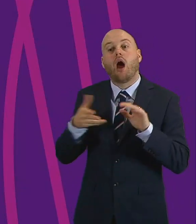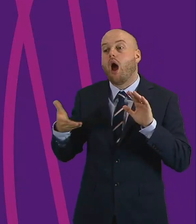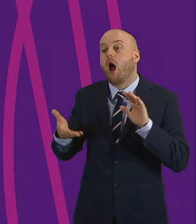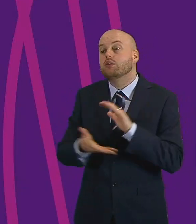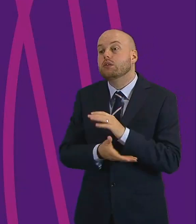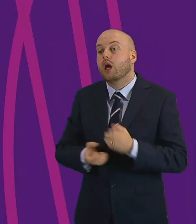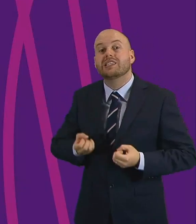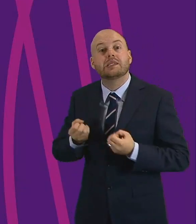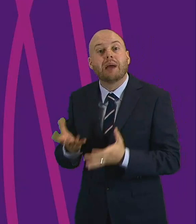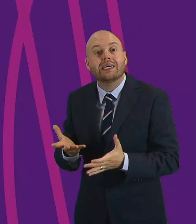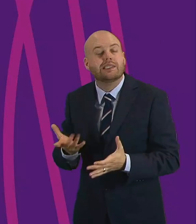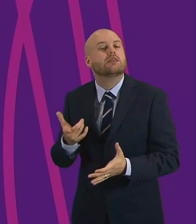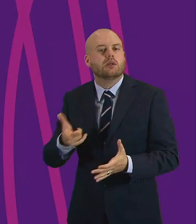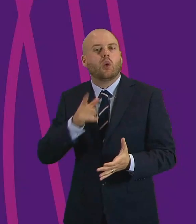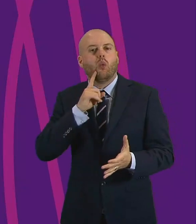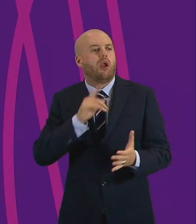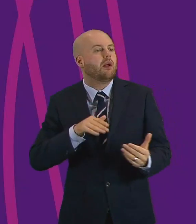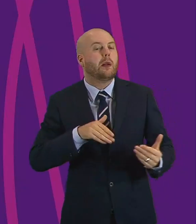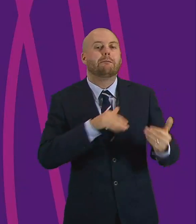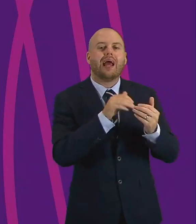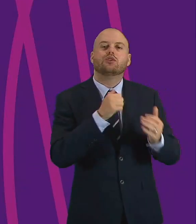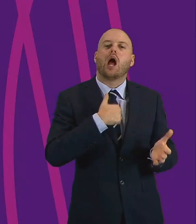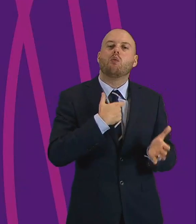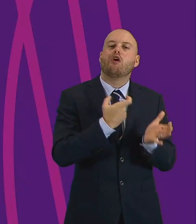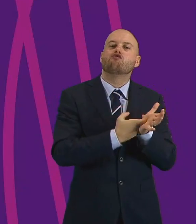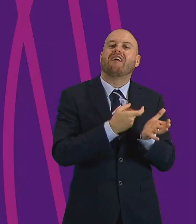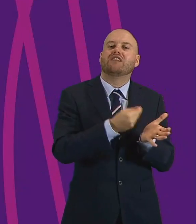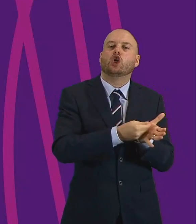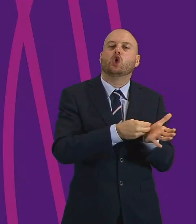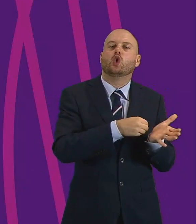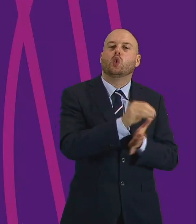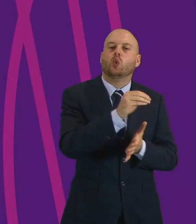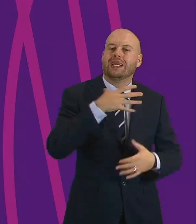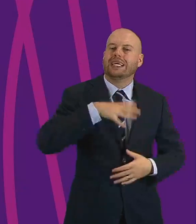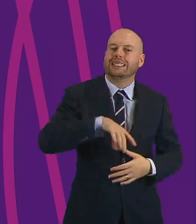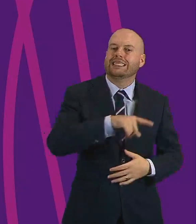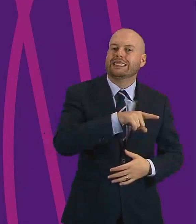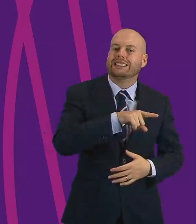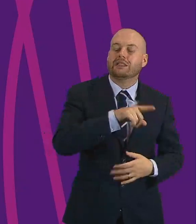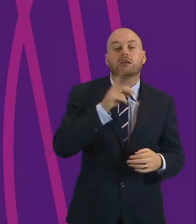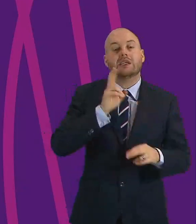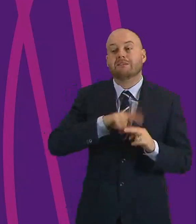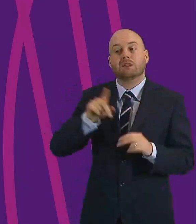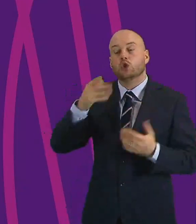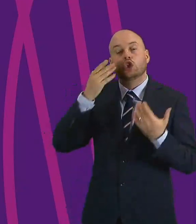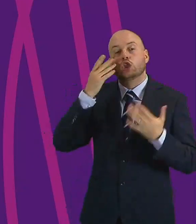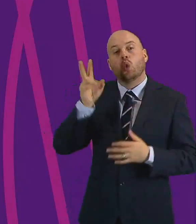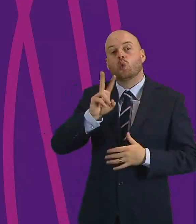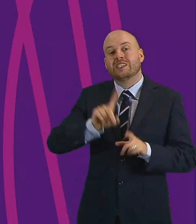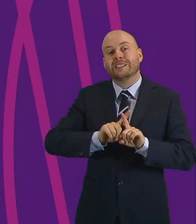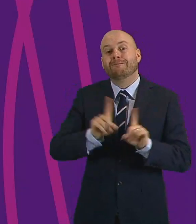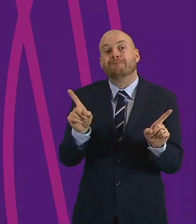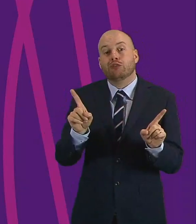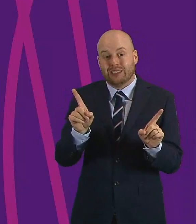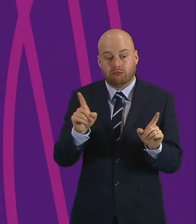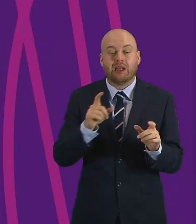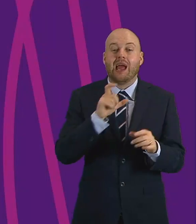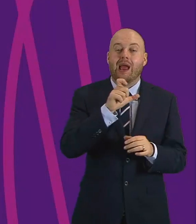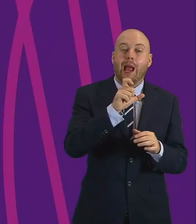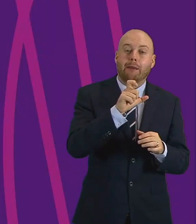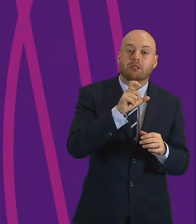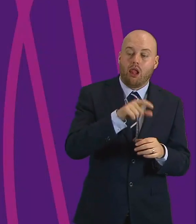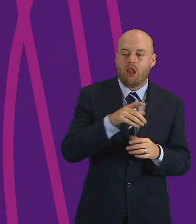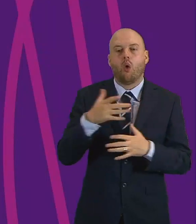needs. I'm sure Alex Burnett knows full well the difference between capital and revenue. He perhaps doesn't know that right now we cannot use any